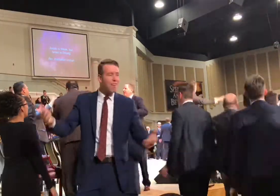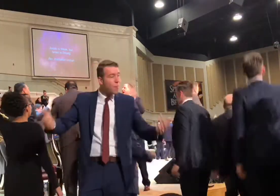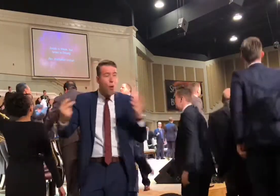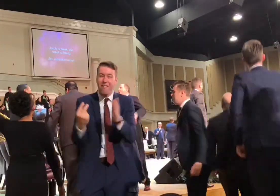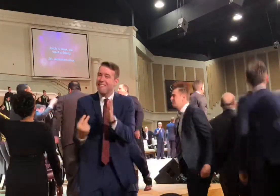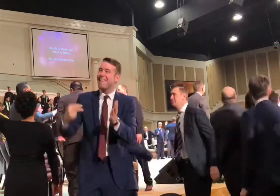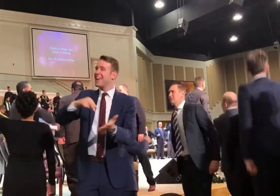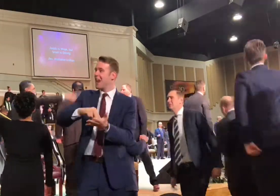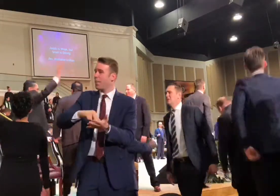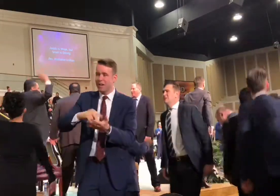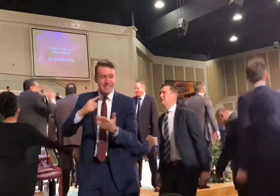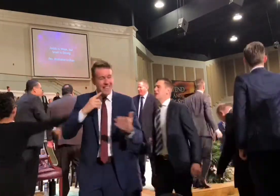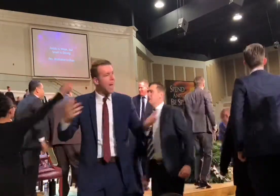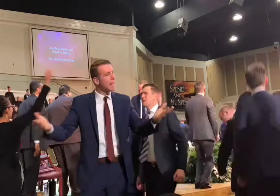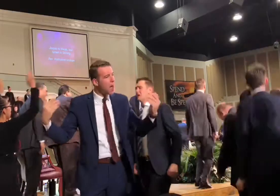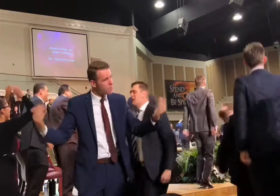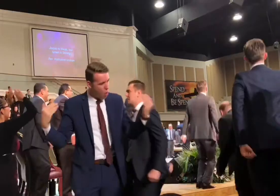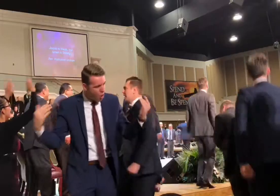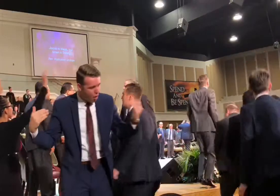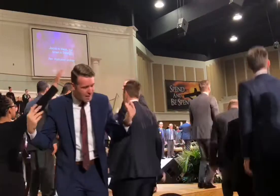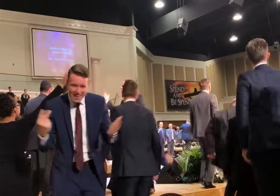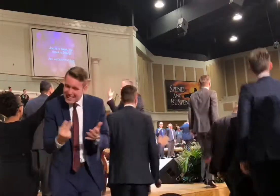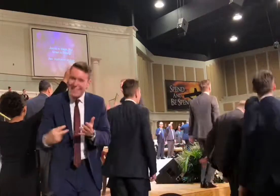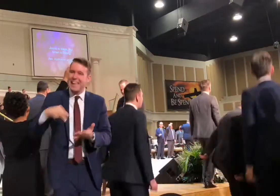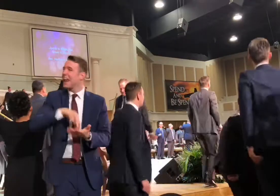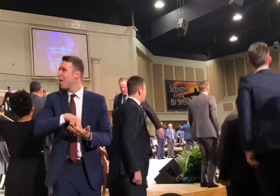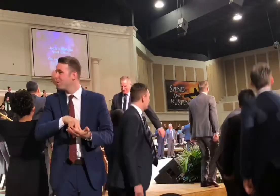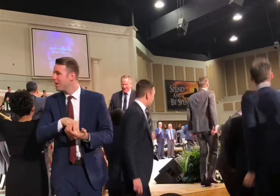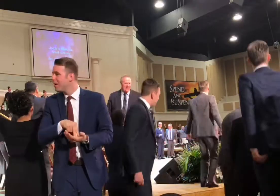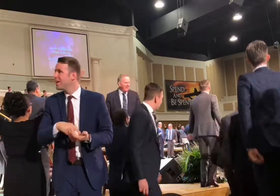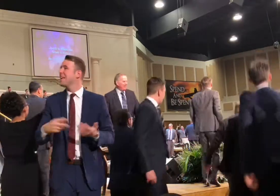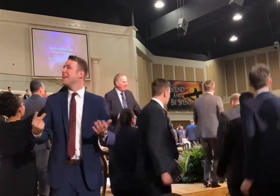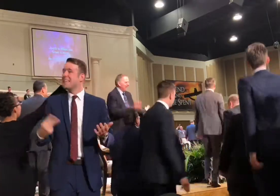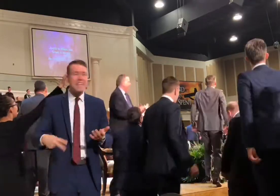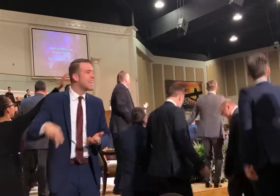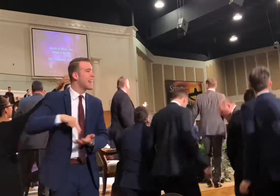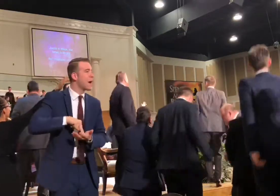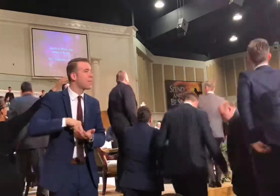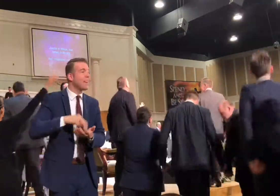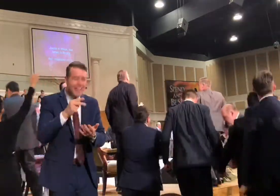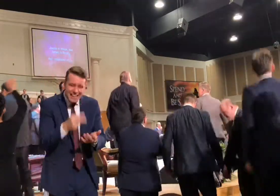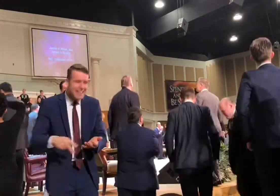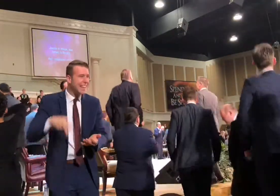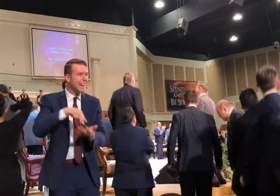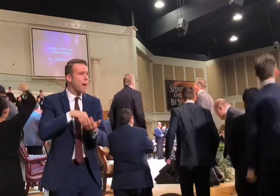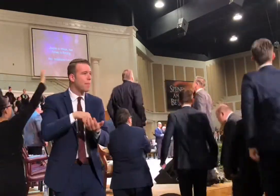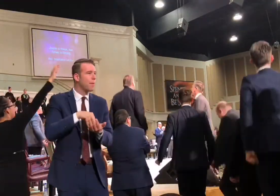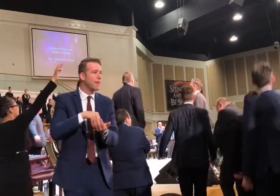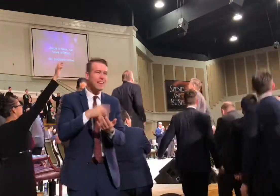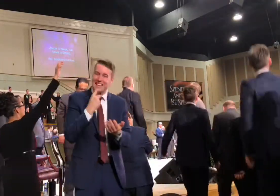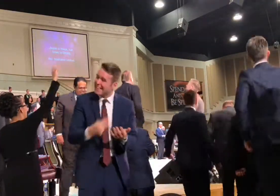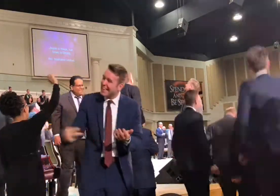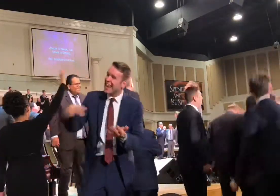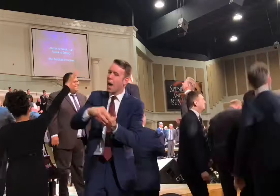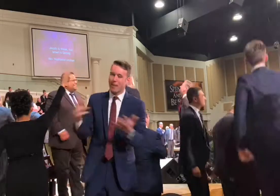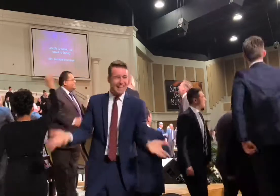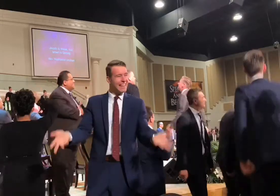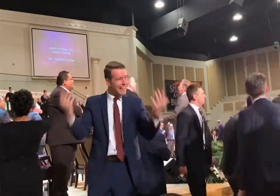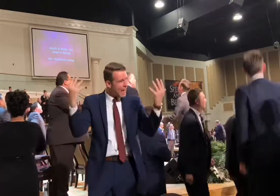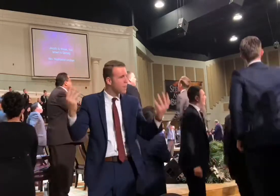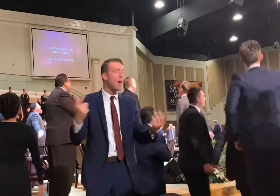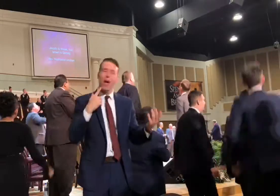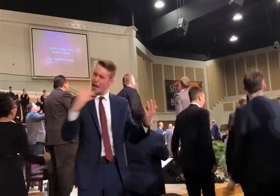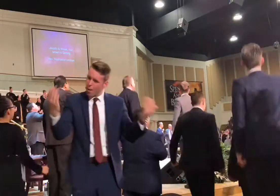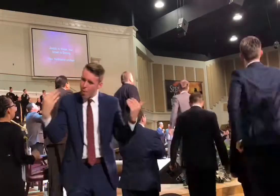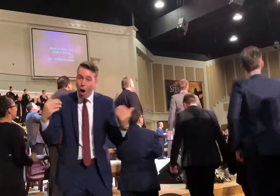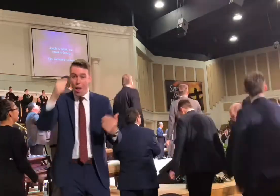up. Come on, Israel, get up. Get up. Get up. Get up.